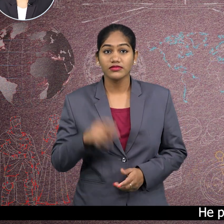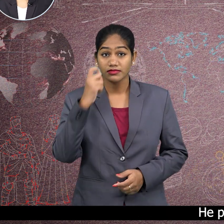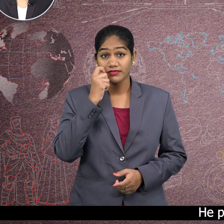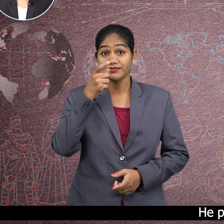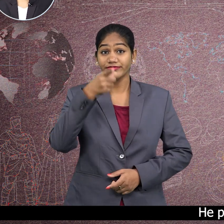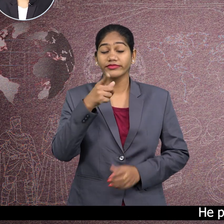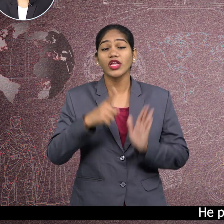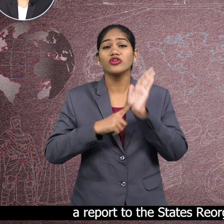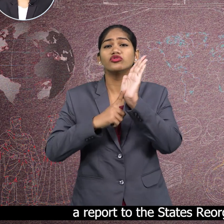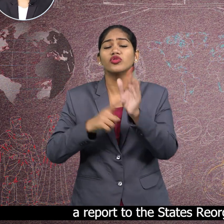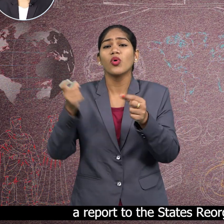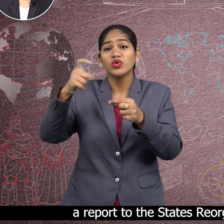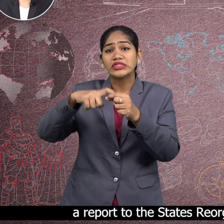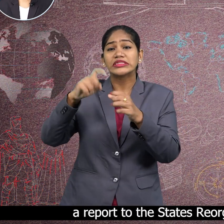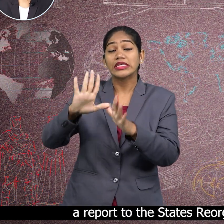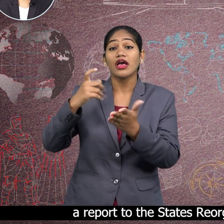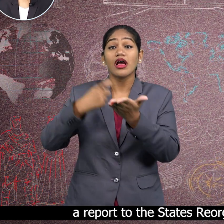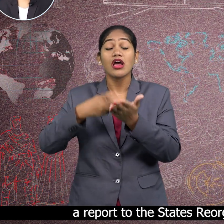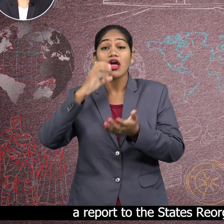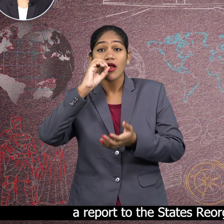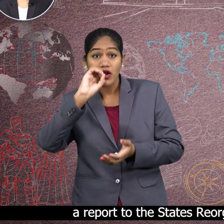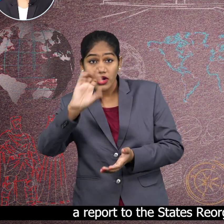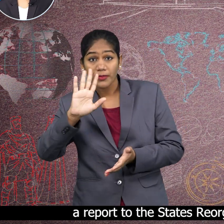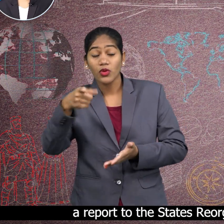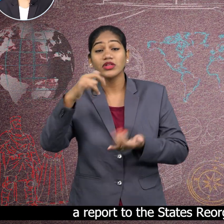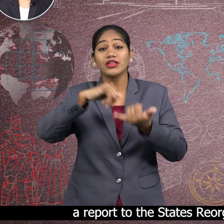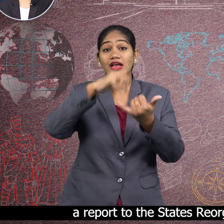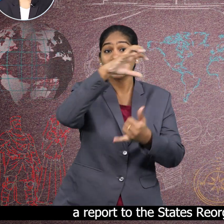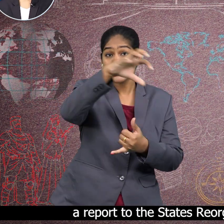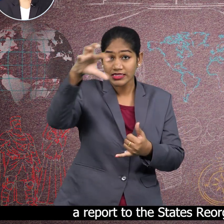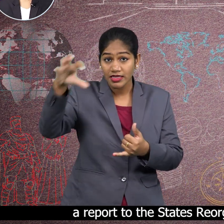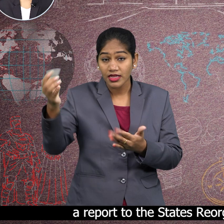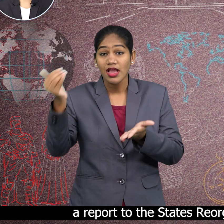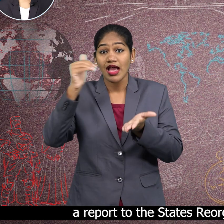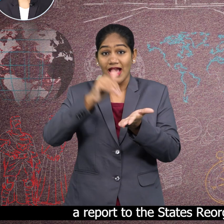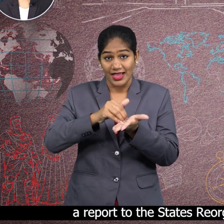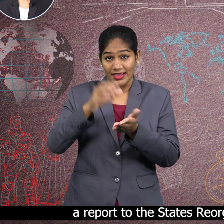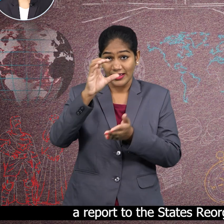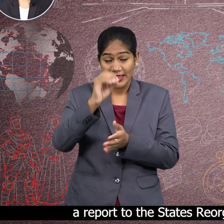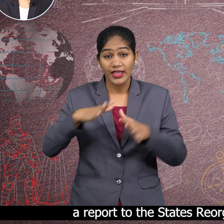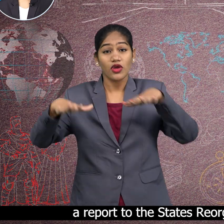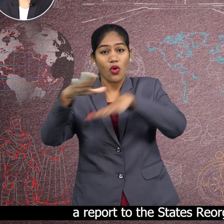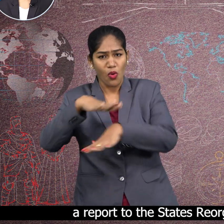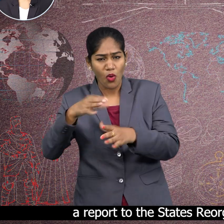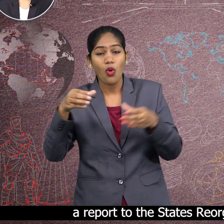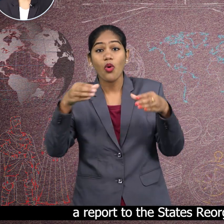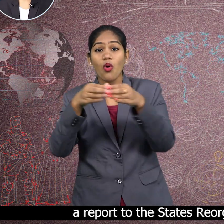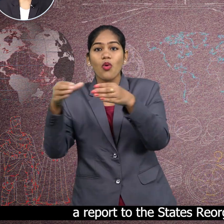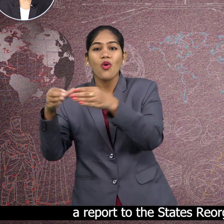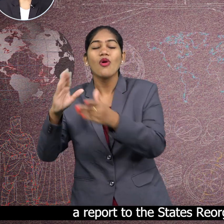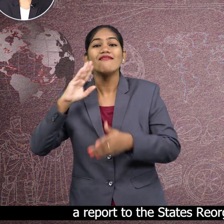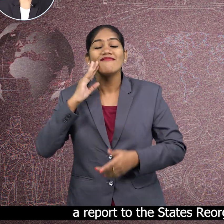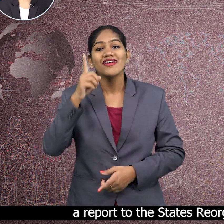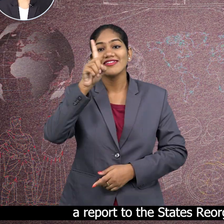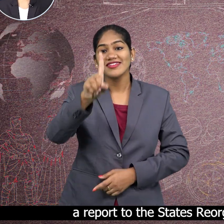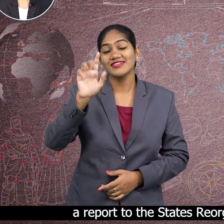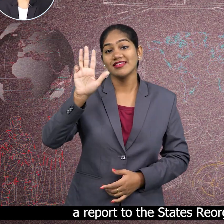He presented a report to the State's Reorganization Commission in